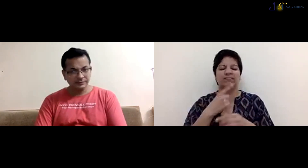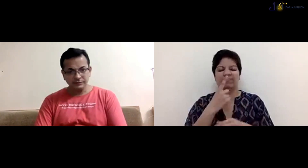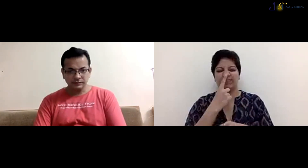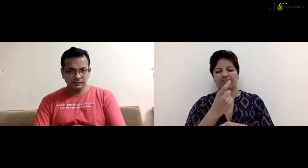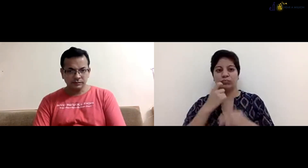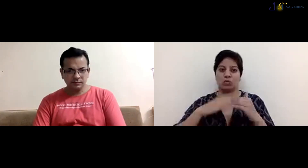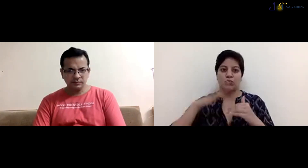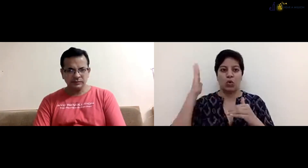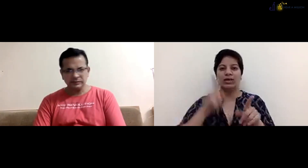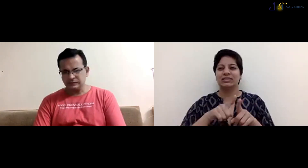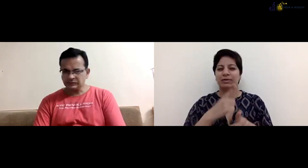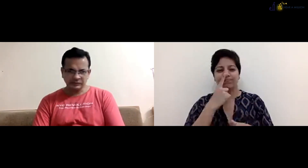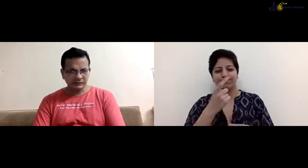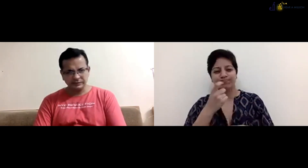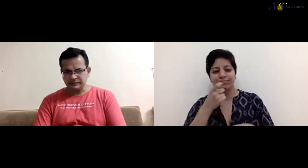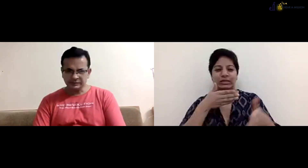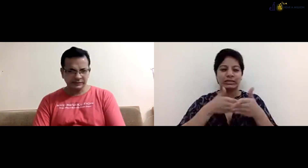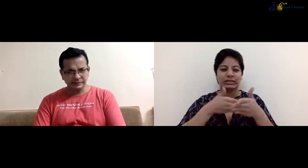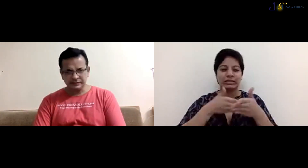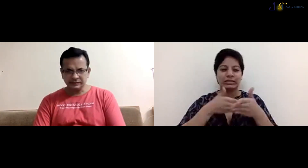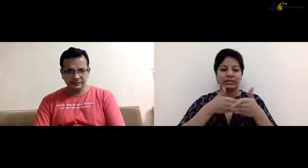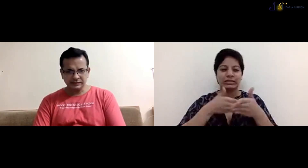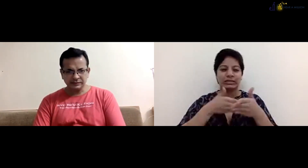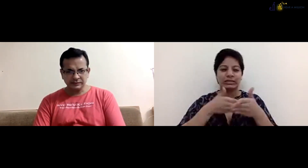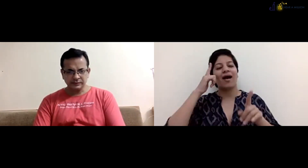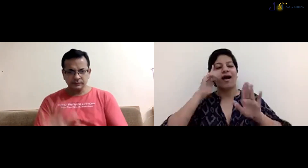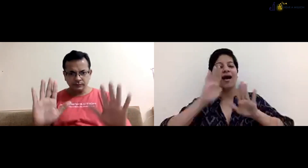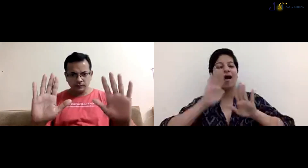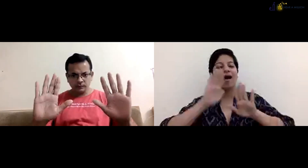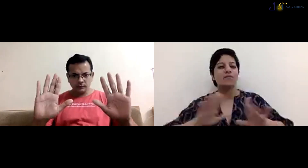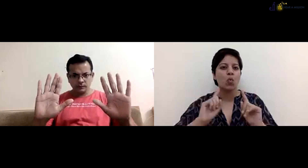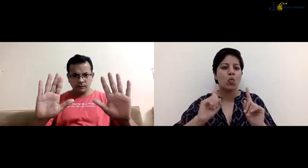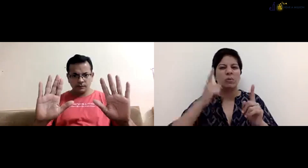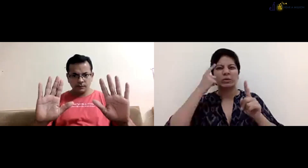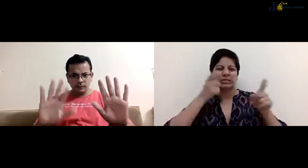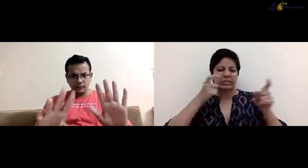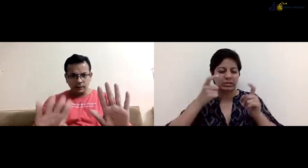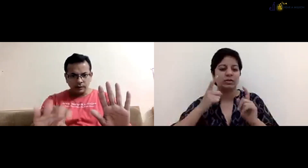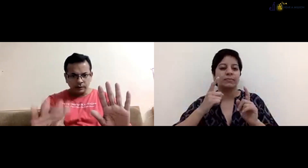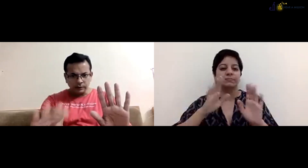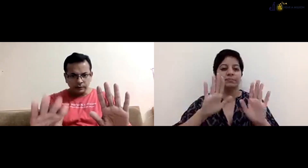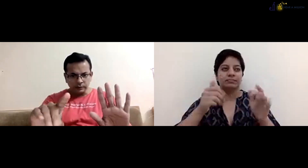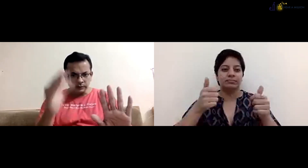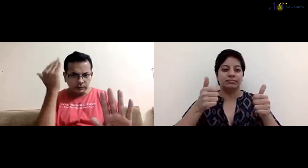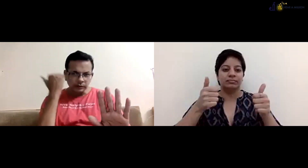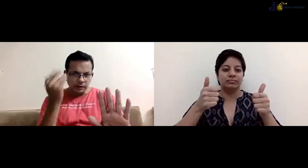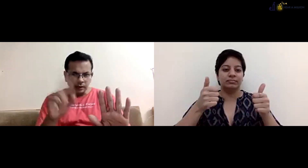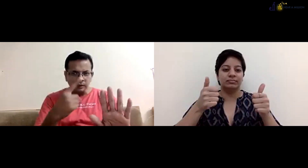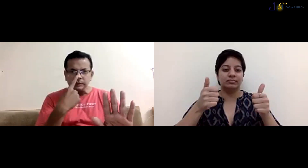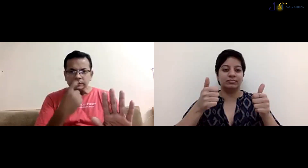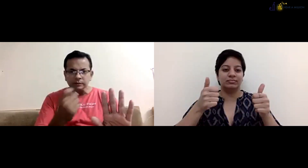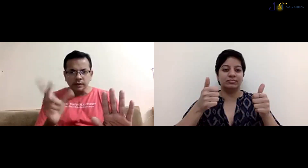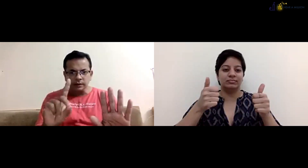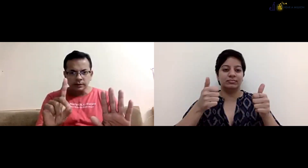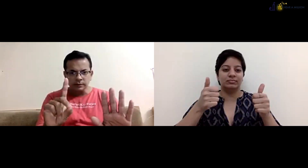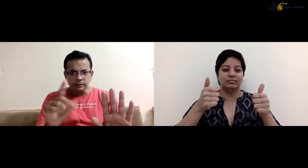deaf in my family. There's a interpreter, so I was just keep quiet in the family. But